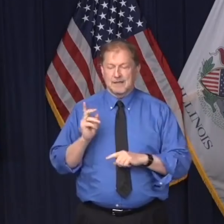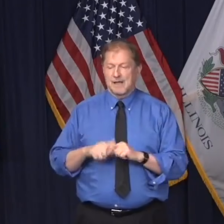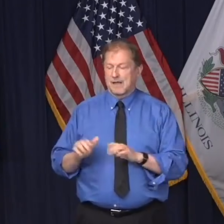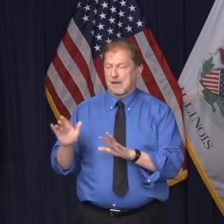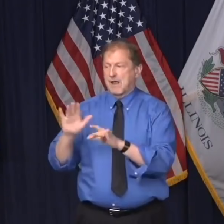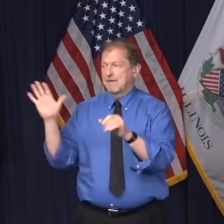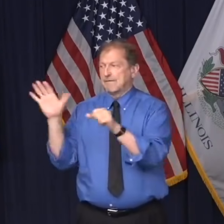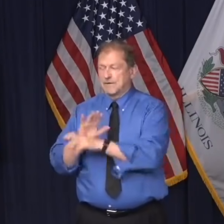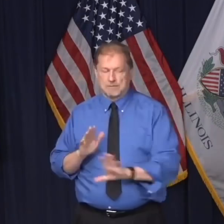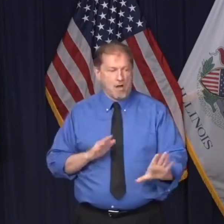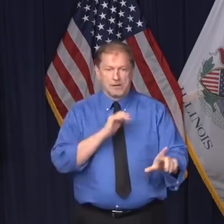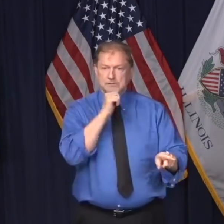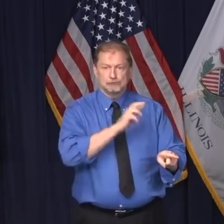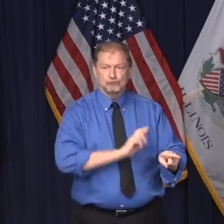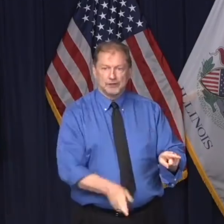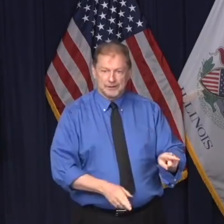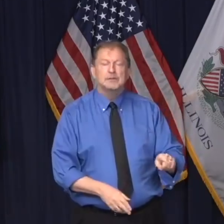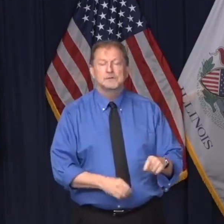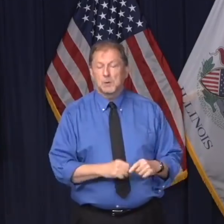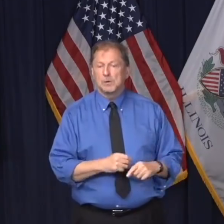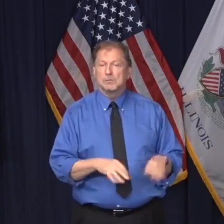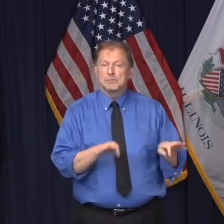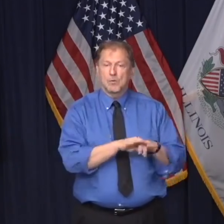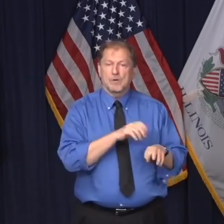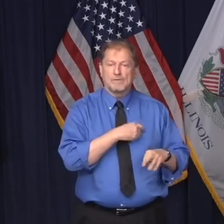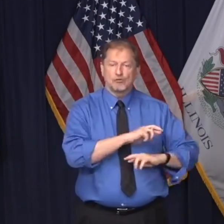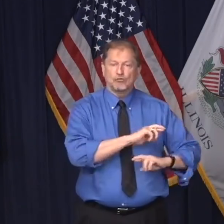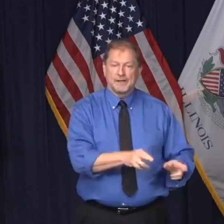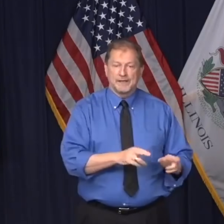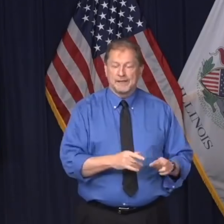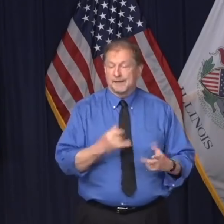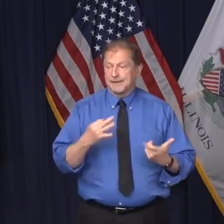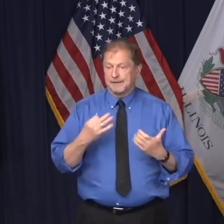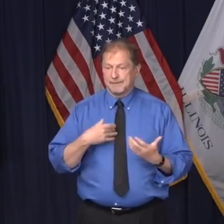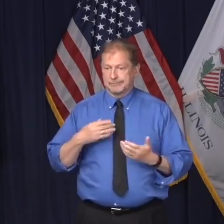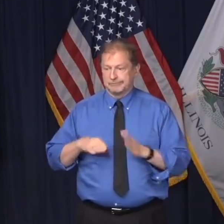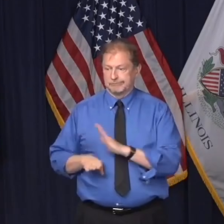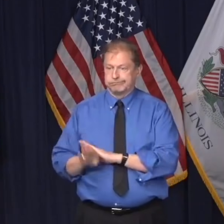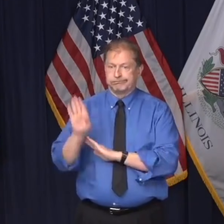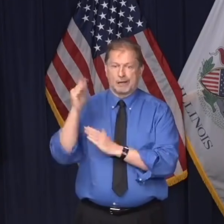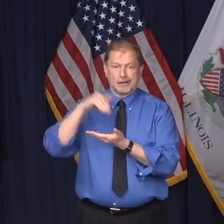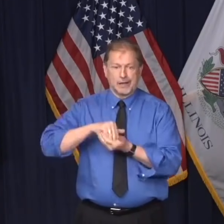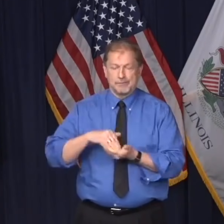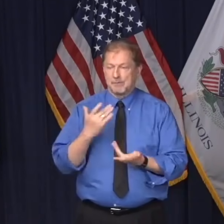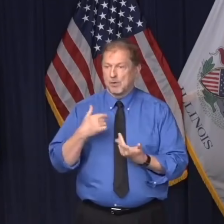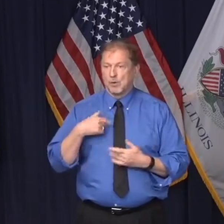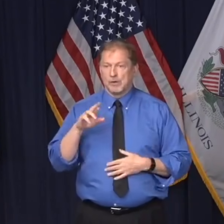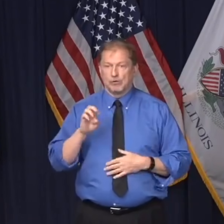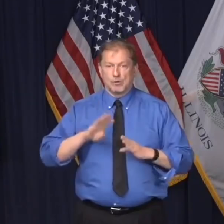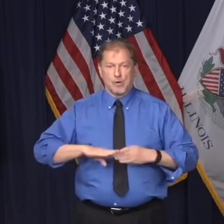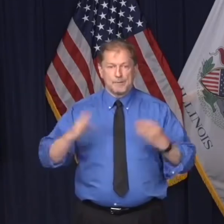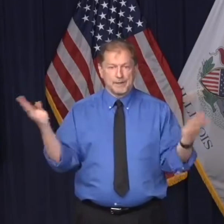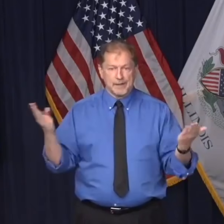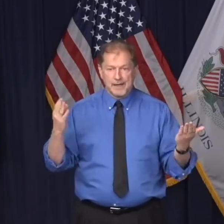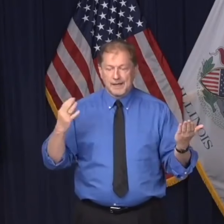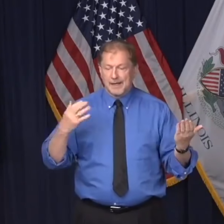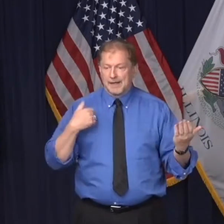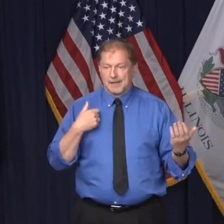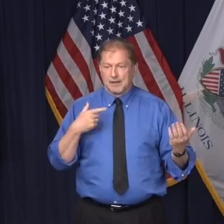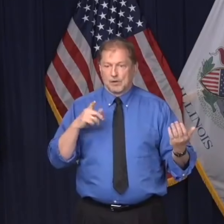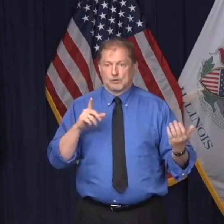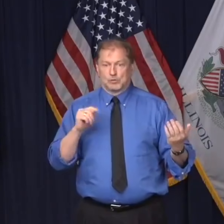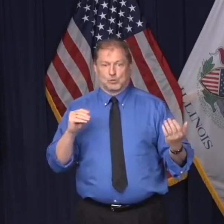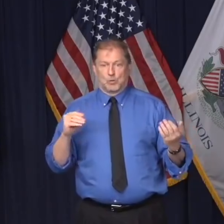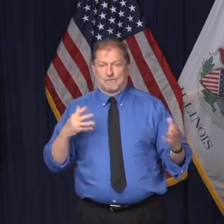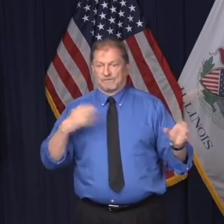in the event that there's a surge, either because we reopen and, God forbid, we reopen too